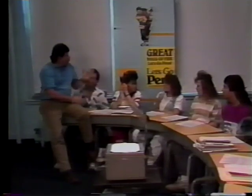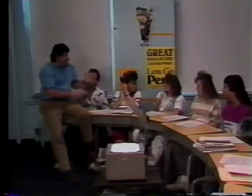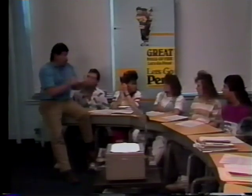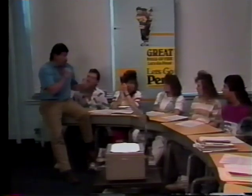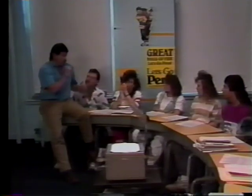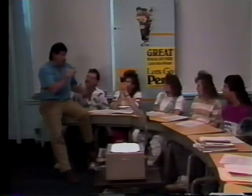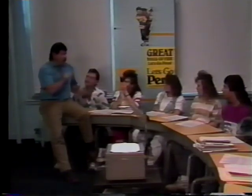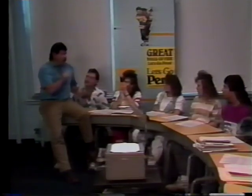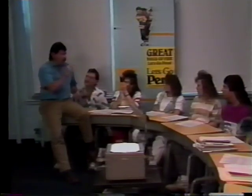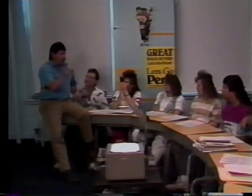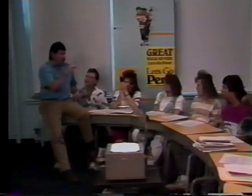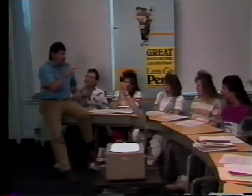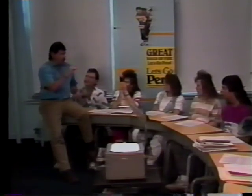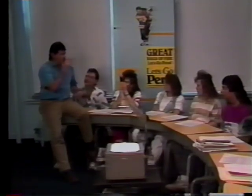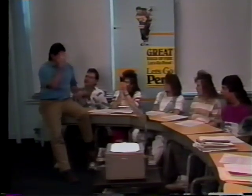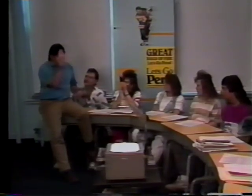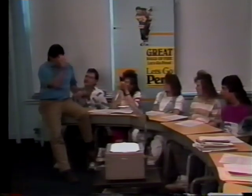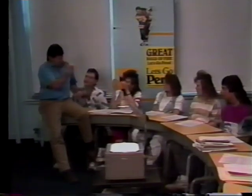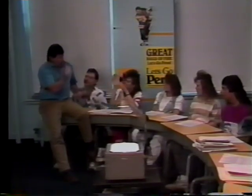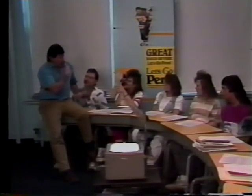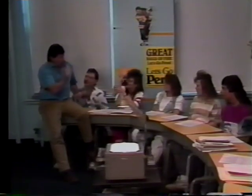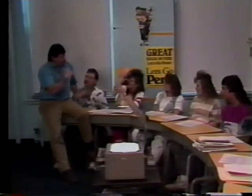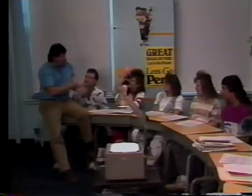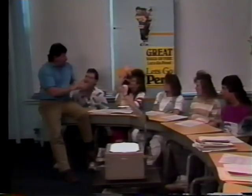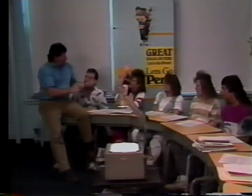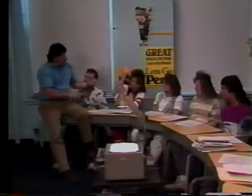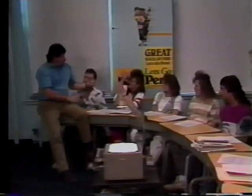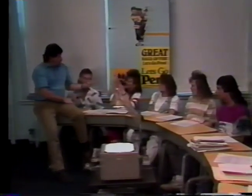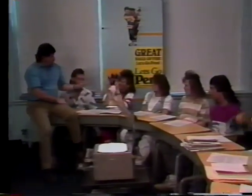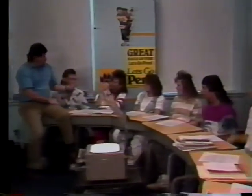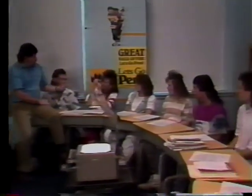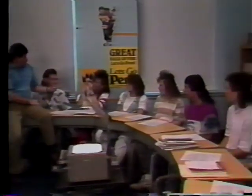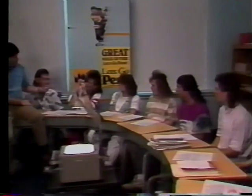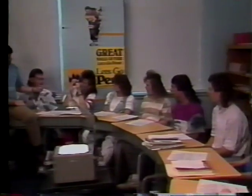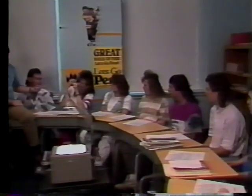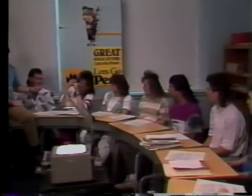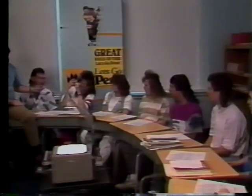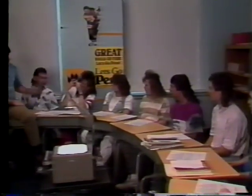Okay, he doesn't have TV. Why do you say that, Renee?